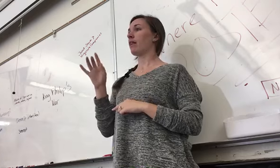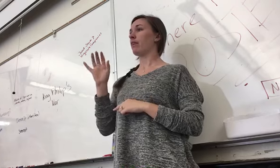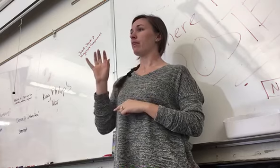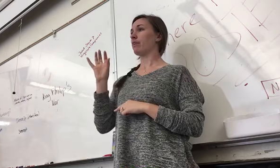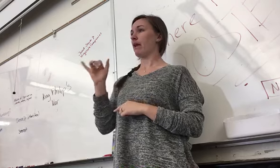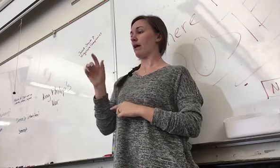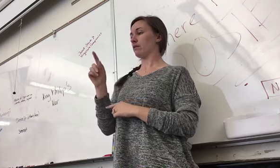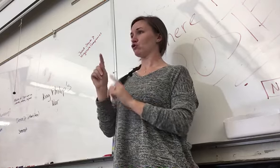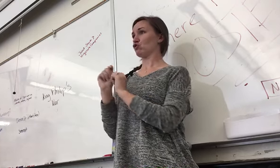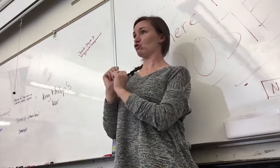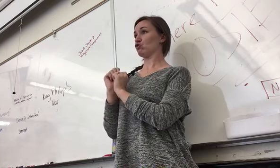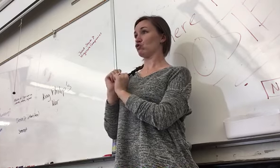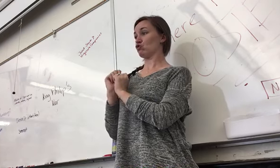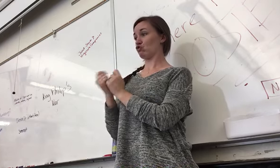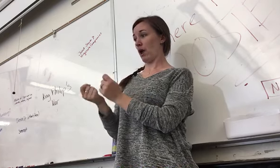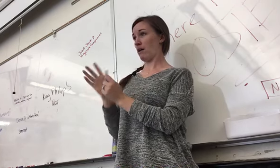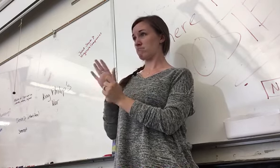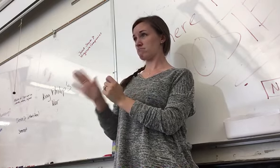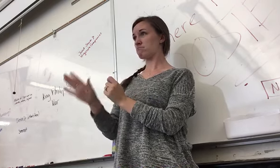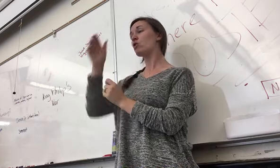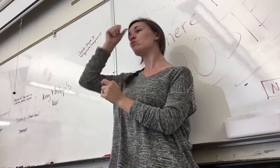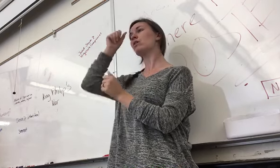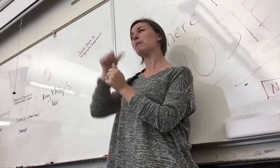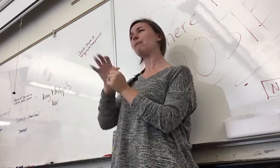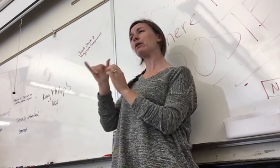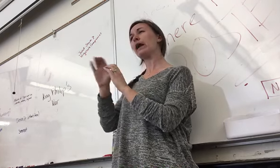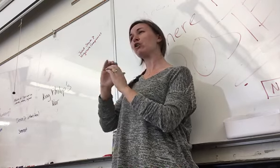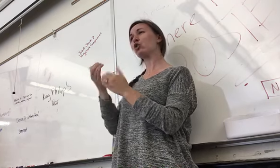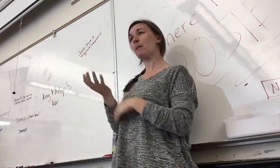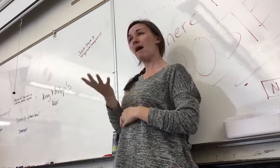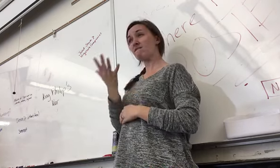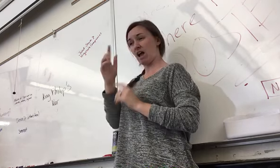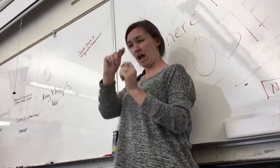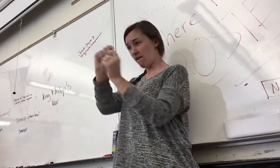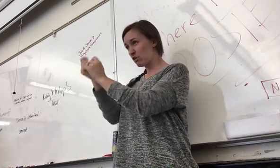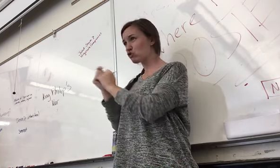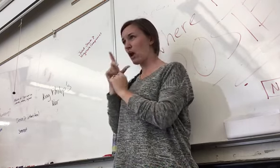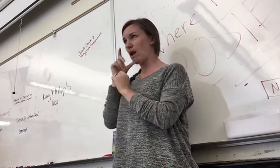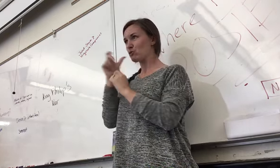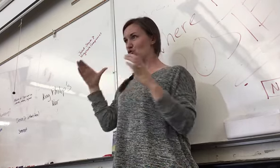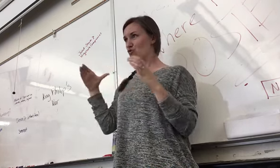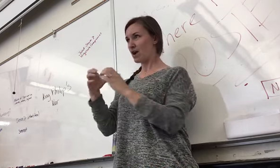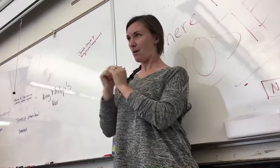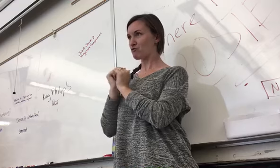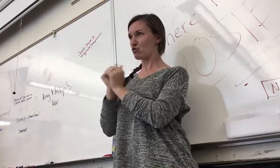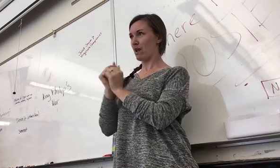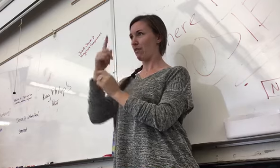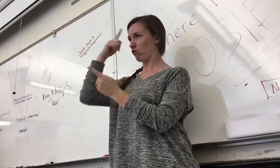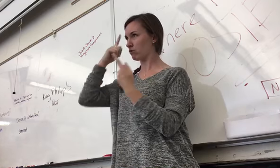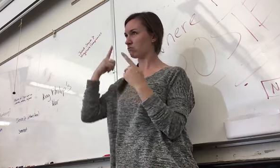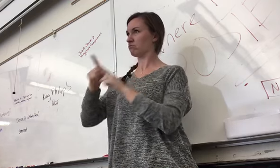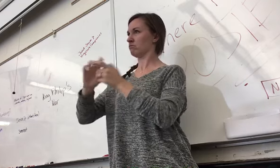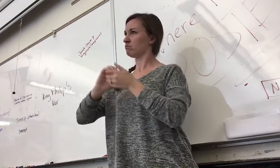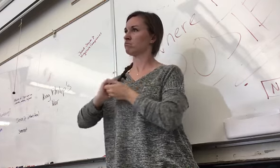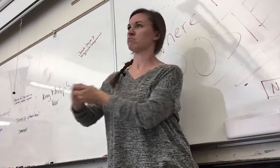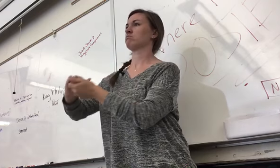Iroquois tribes, remember that's going to be that group of 5 tribes that are going to come together into one large